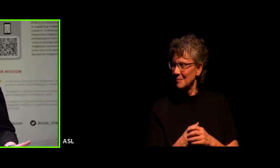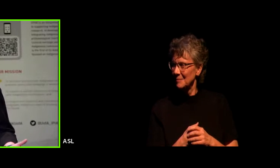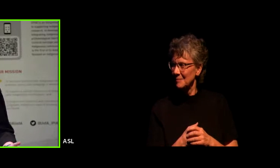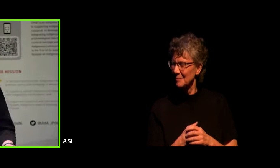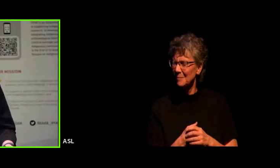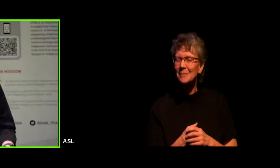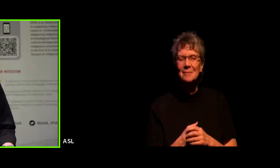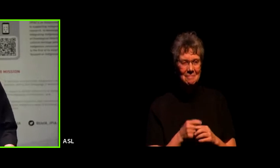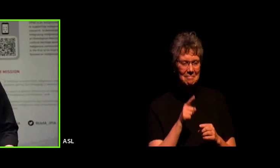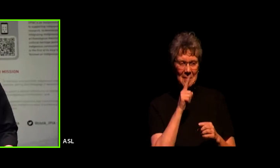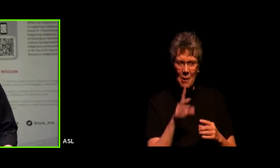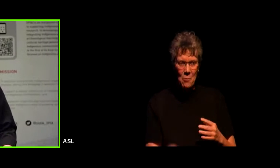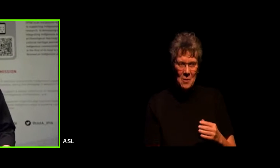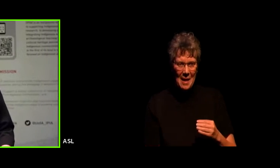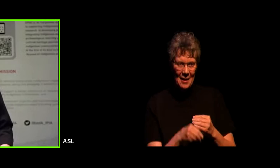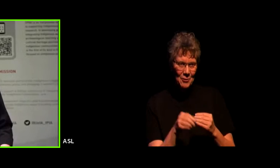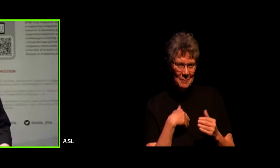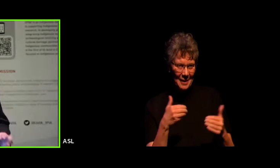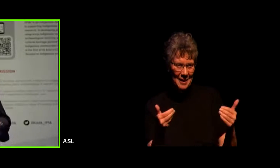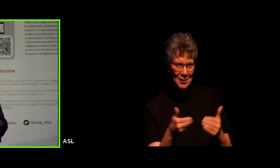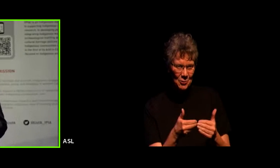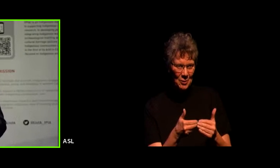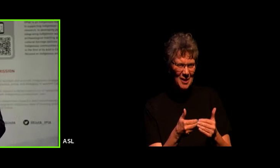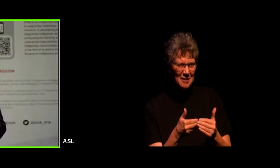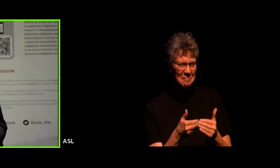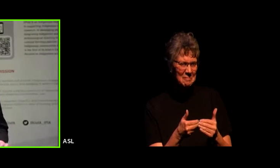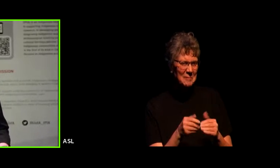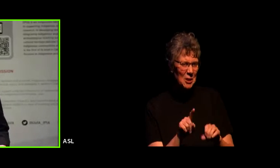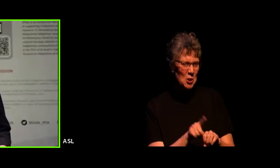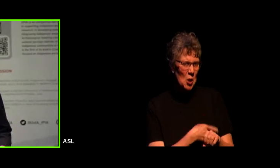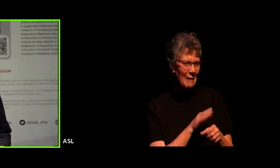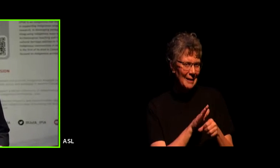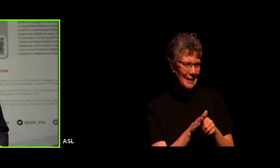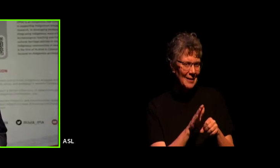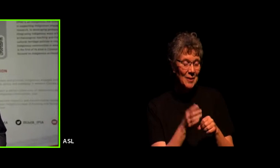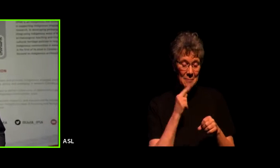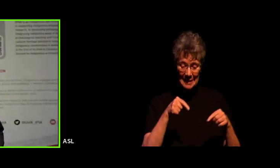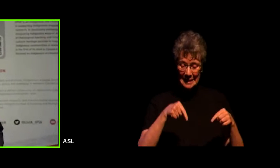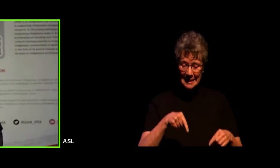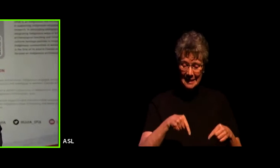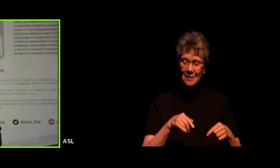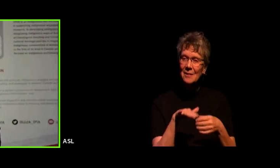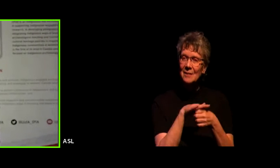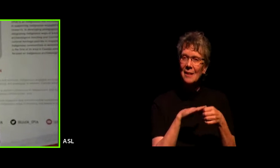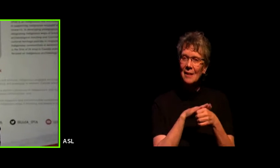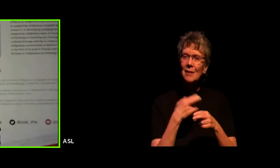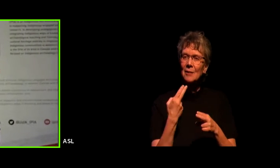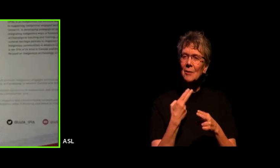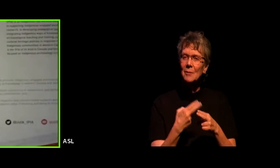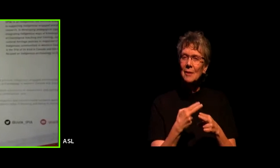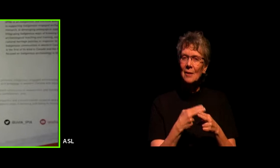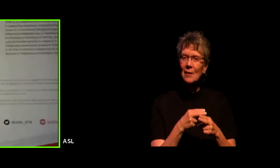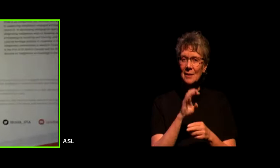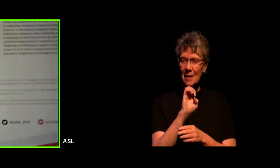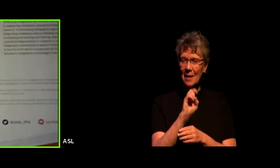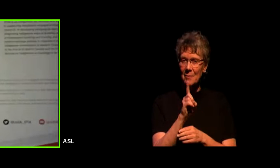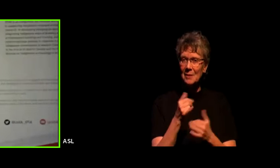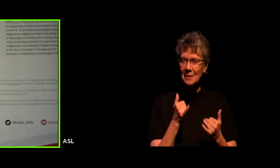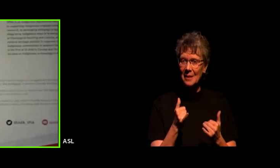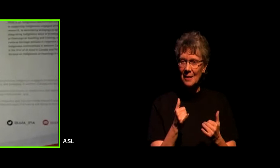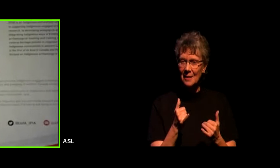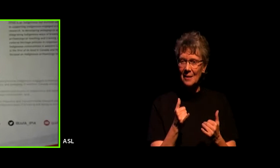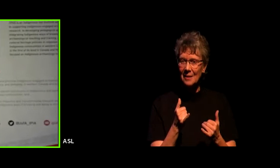very lengthy one. But I will say, this place we call Edmonton now, or Miskuchiwa Skygon, is a place where my